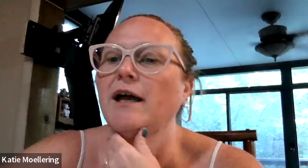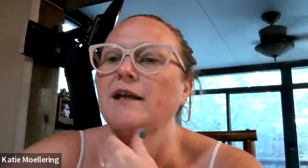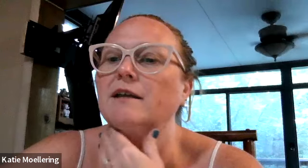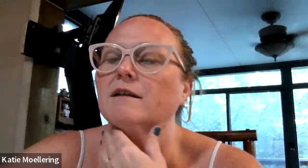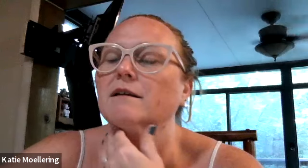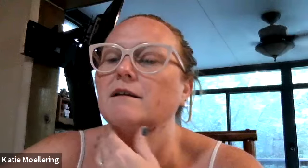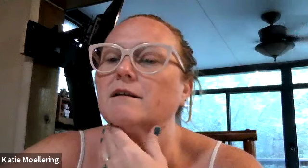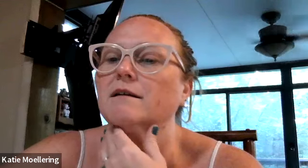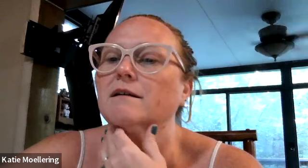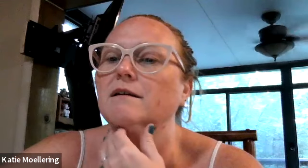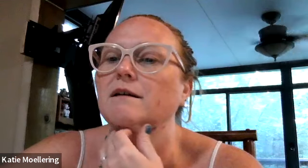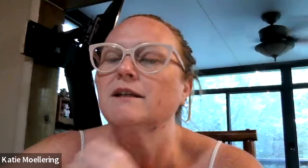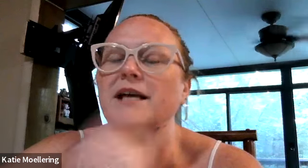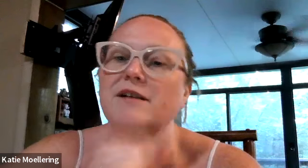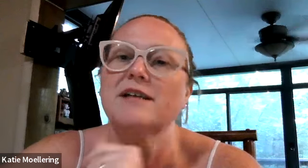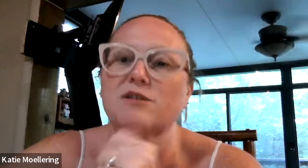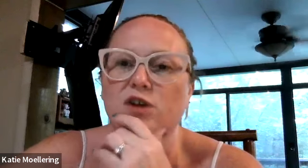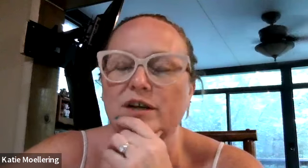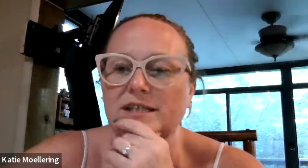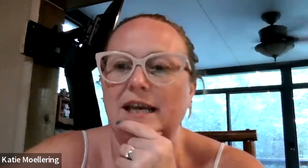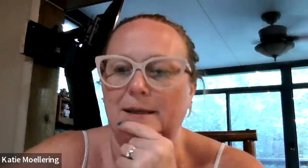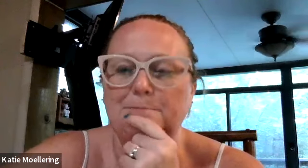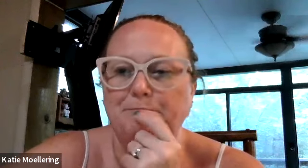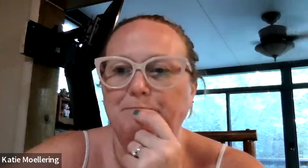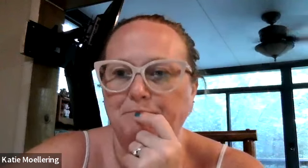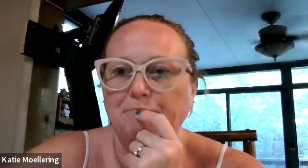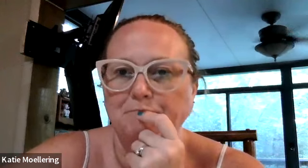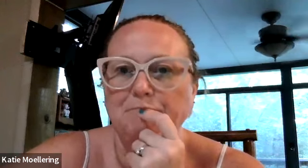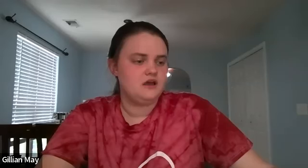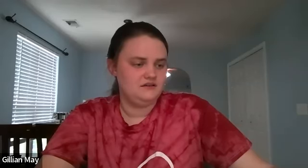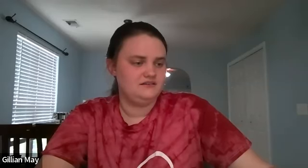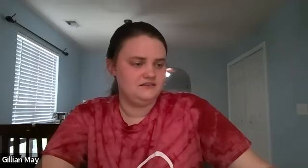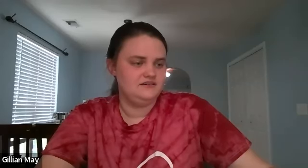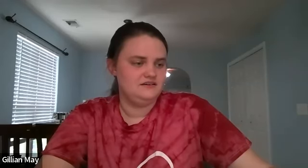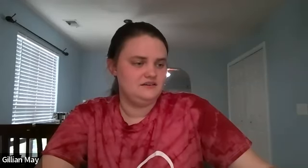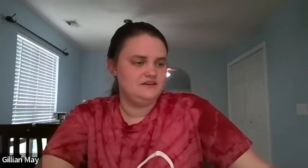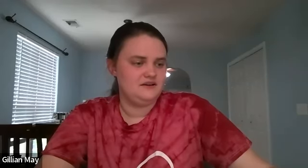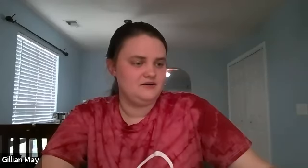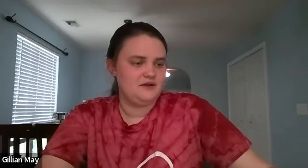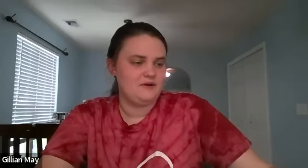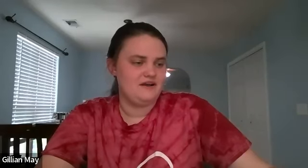got the next class starts August 2nd. Okay. Okay. Wow.